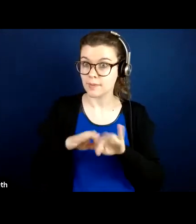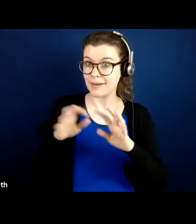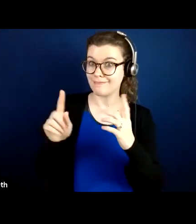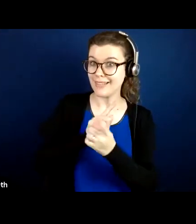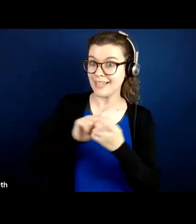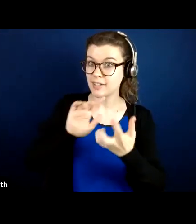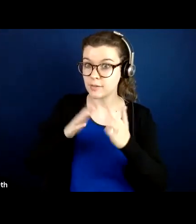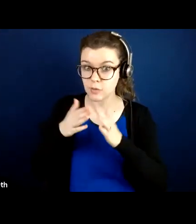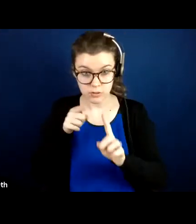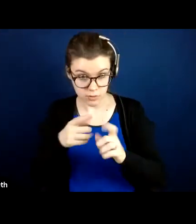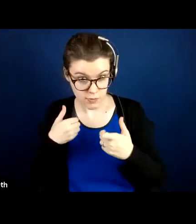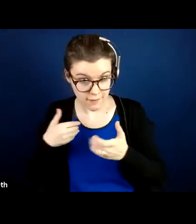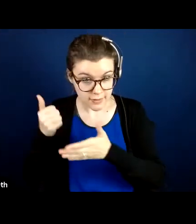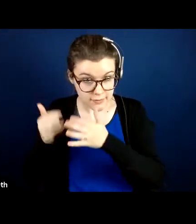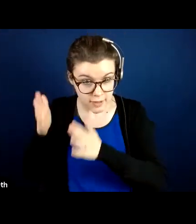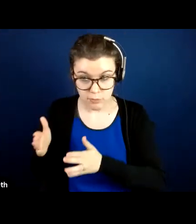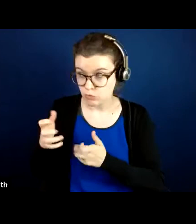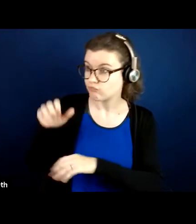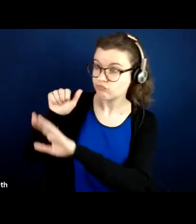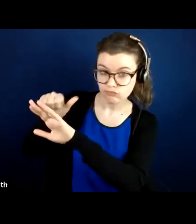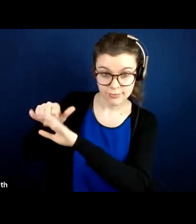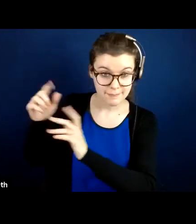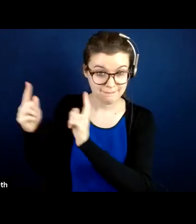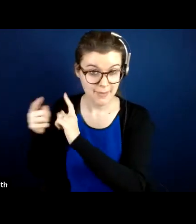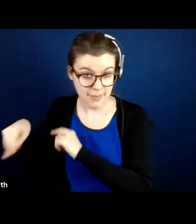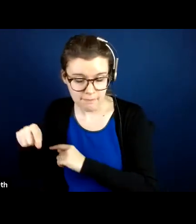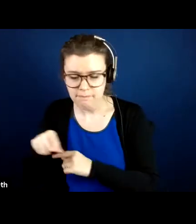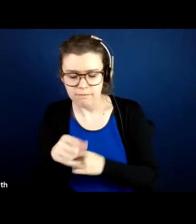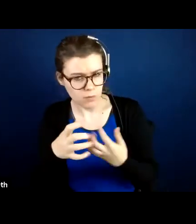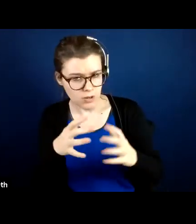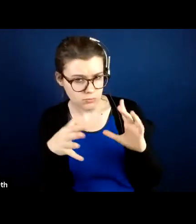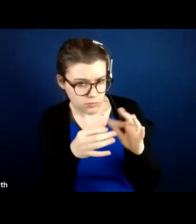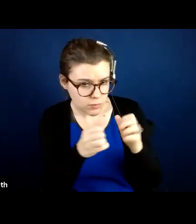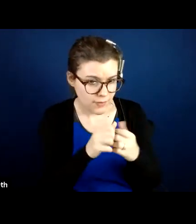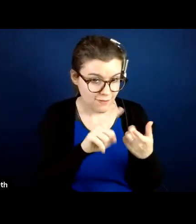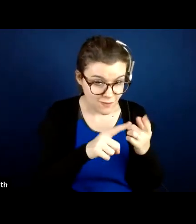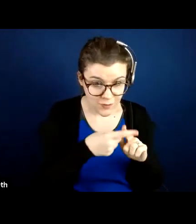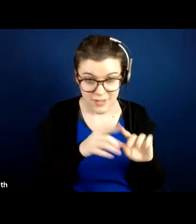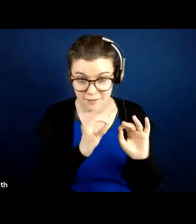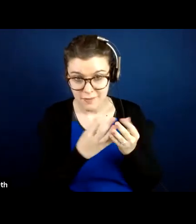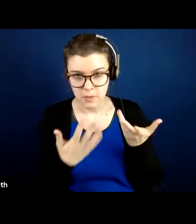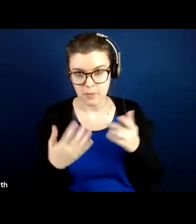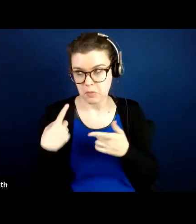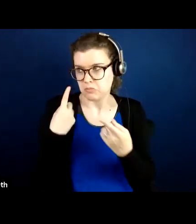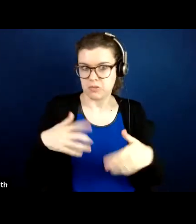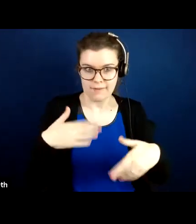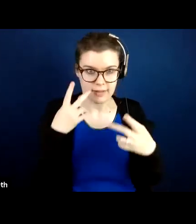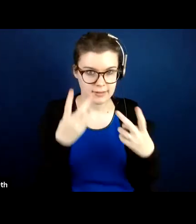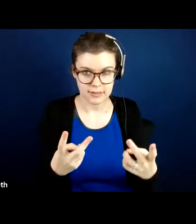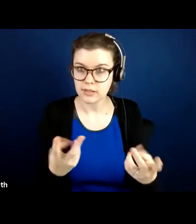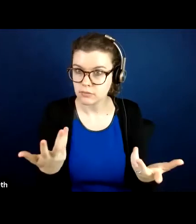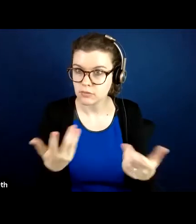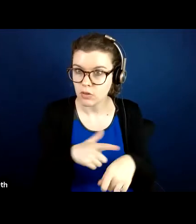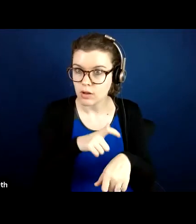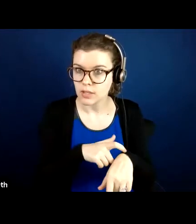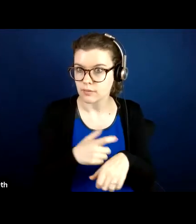they want to connect with? Do they want to connect with their friends and family that maybe they haven't seen since they went into